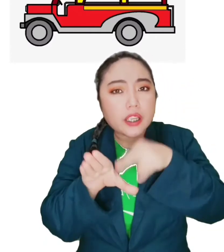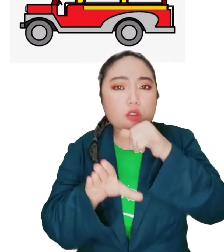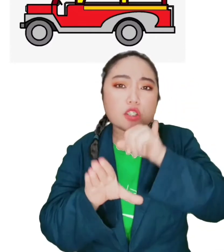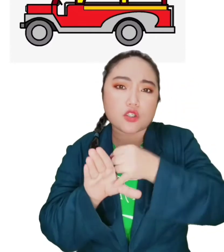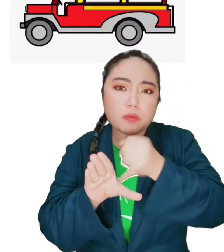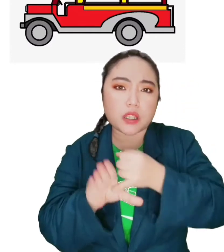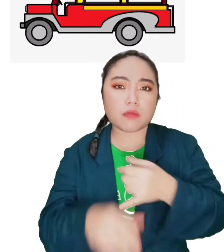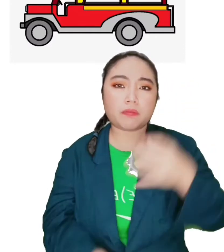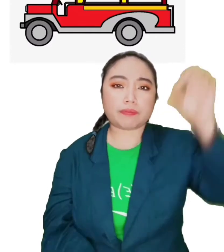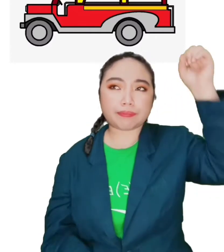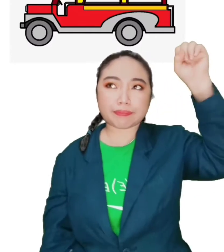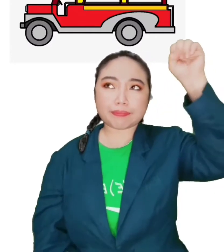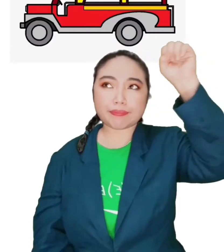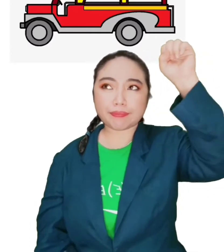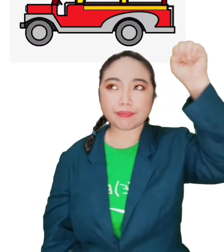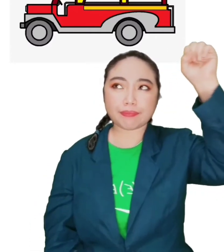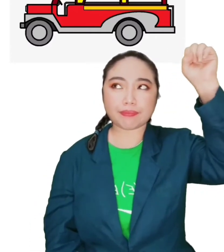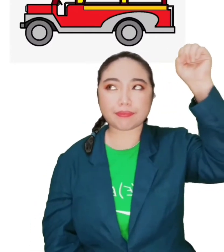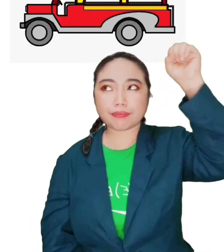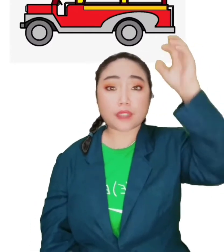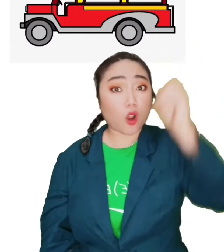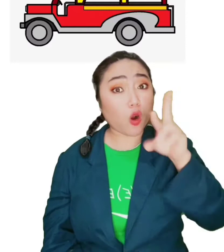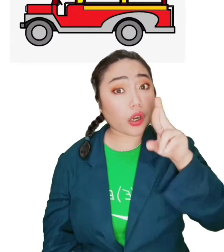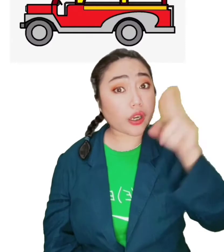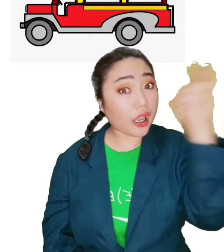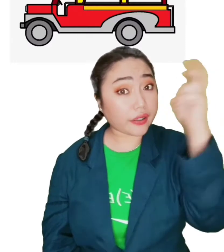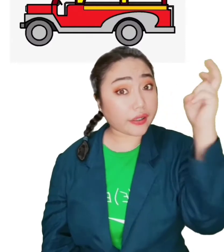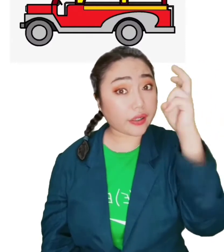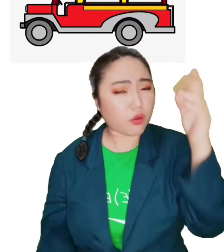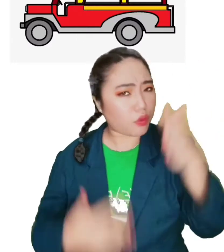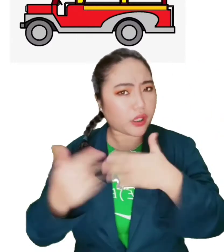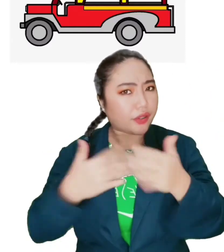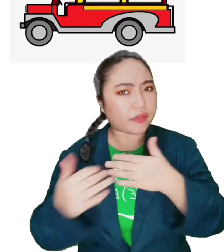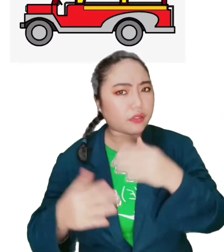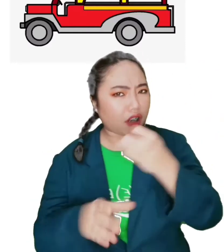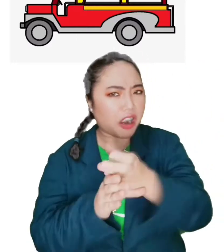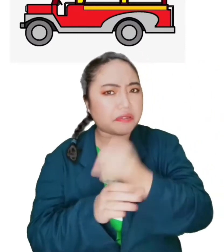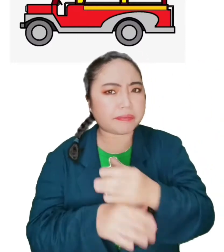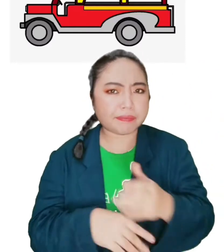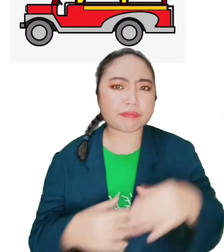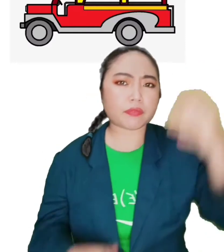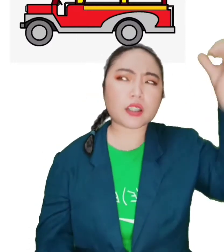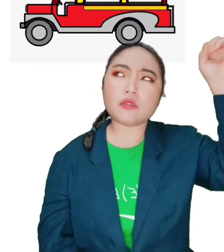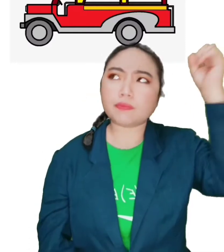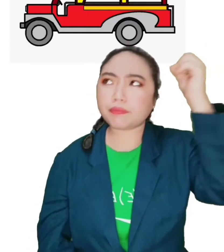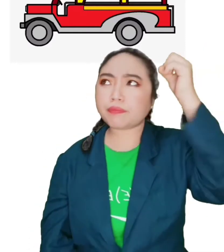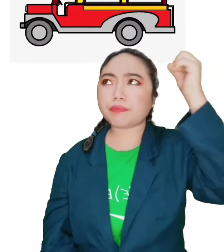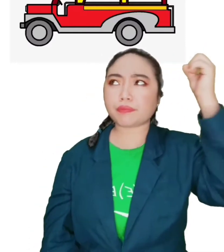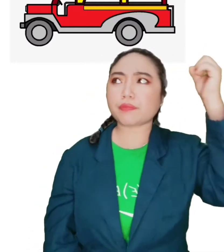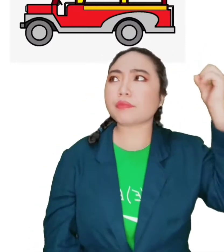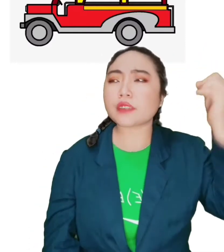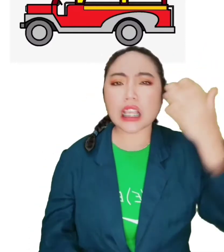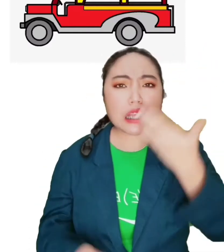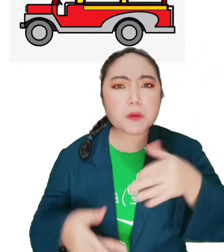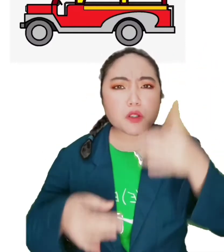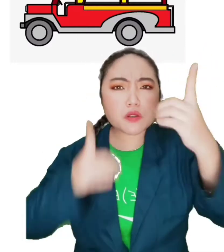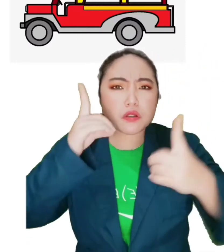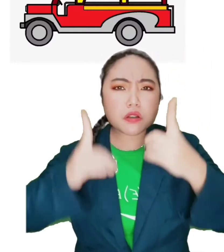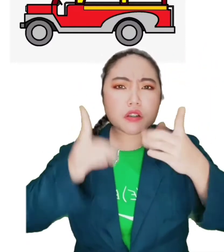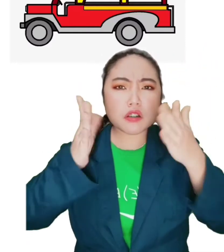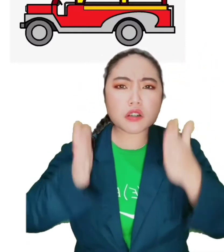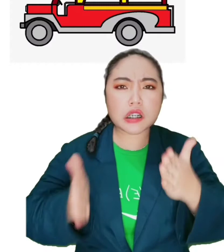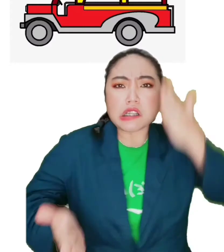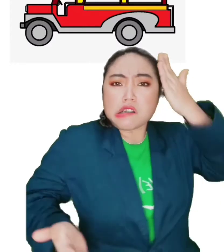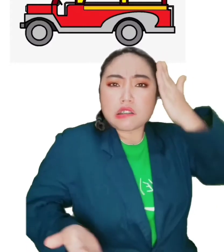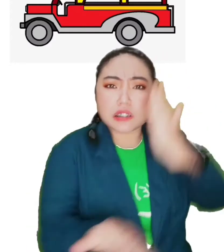of you go inside a jeepney. You ride a jeepney, okay? Or a train or whatever. You would be holding like this.